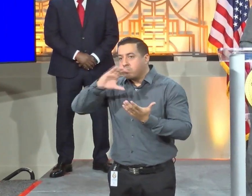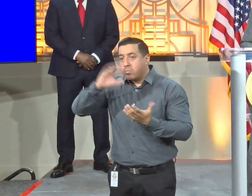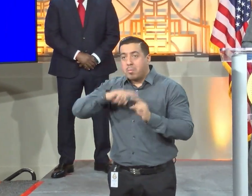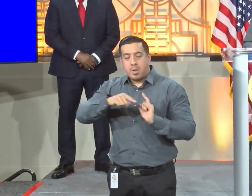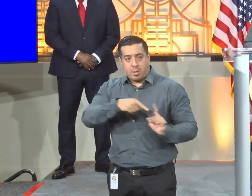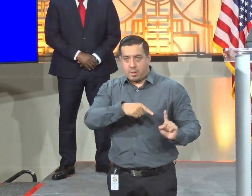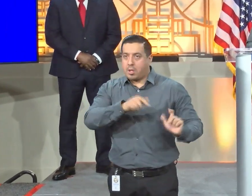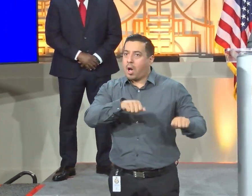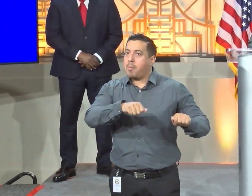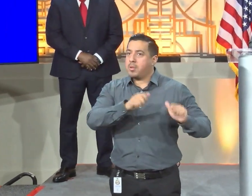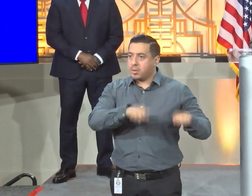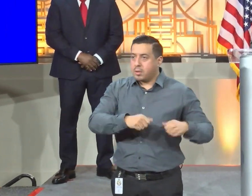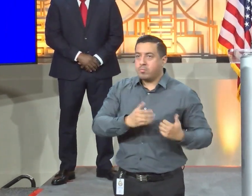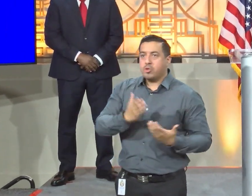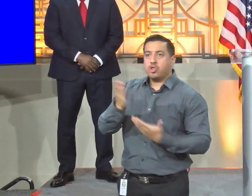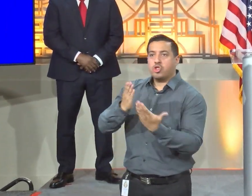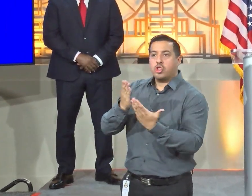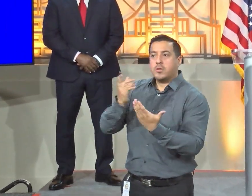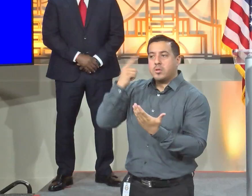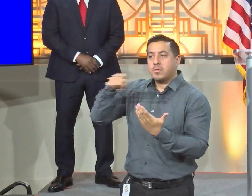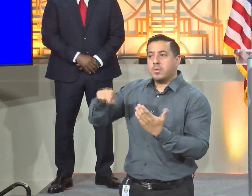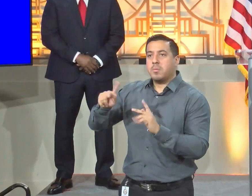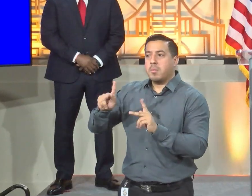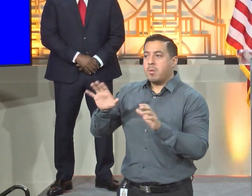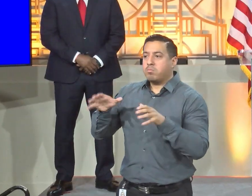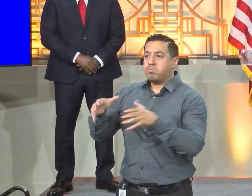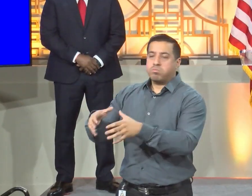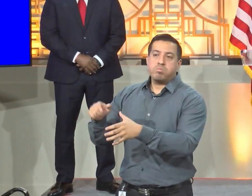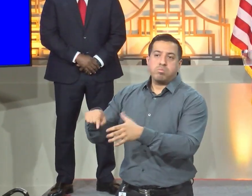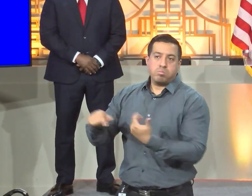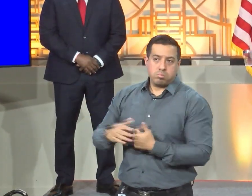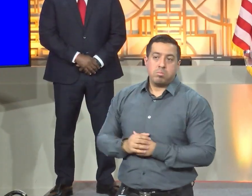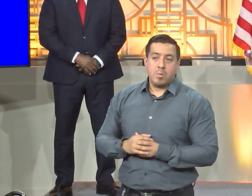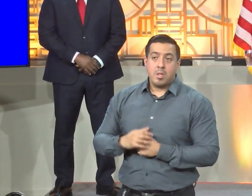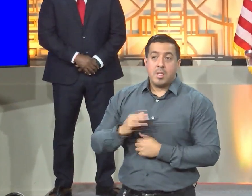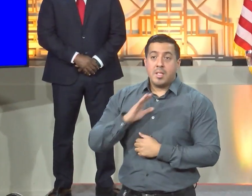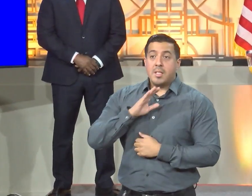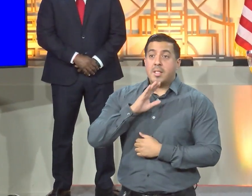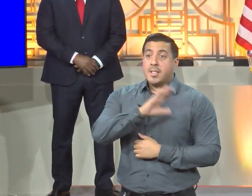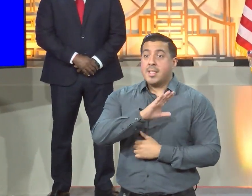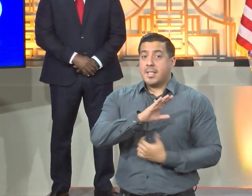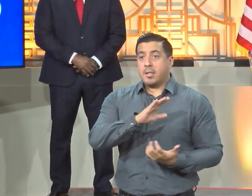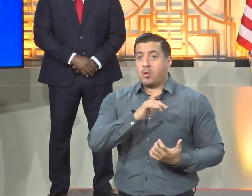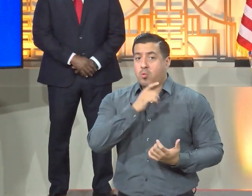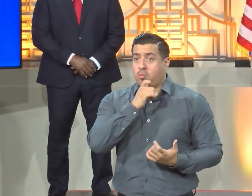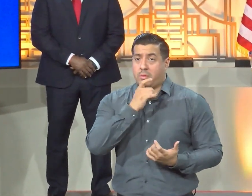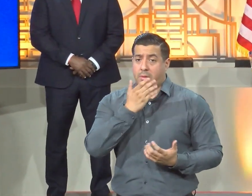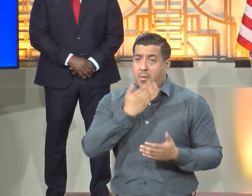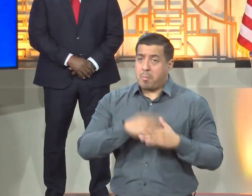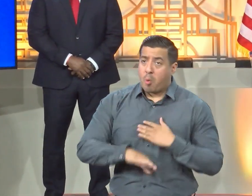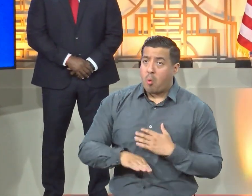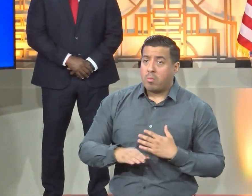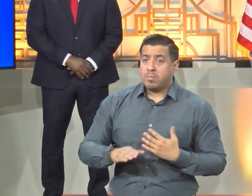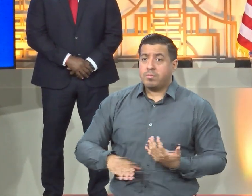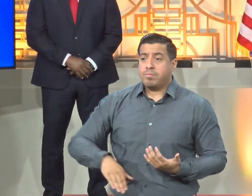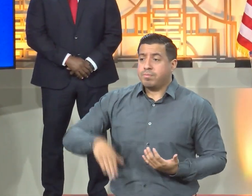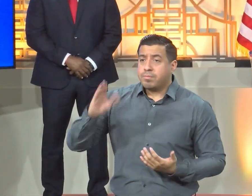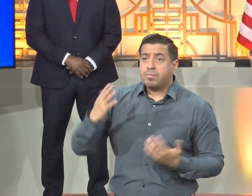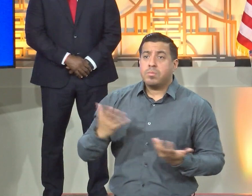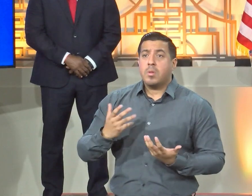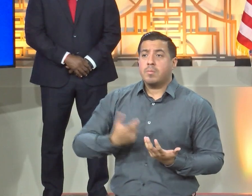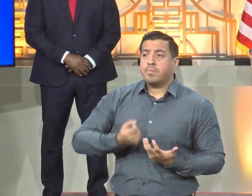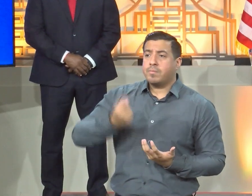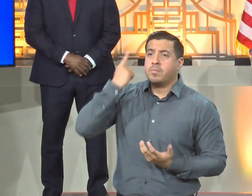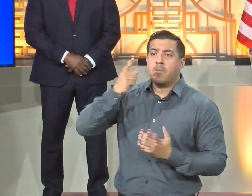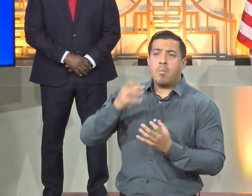very capable of serving in this interim capacity, and he's native born, understand the importance